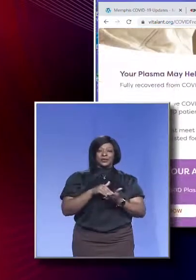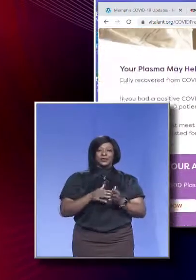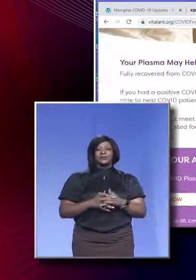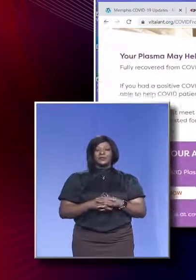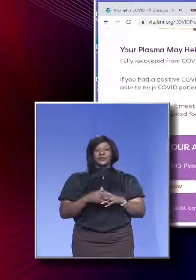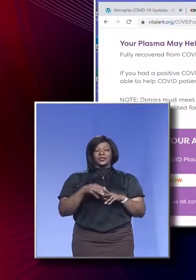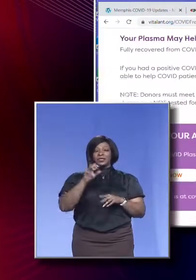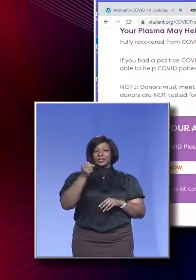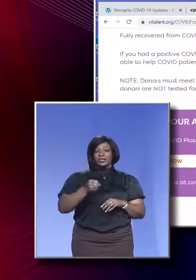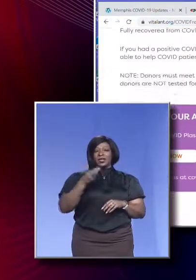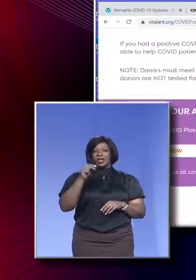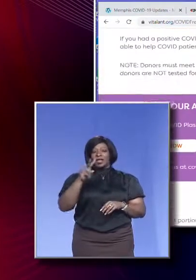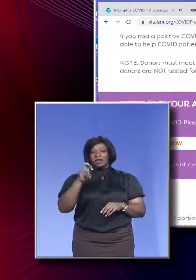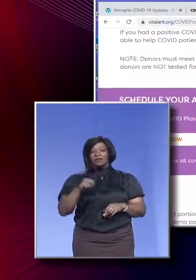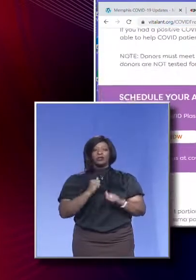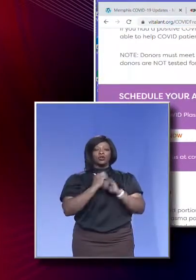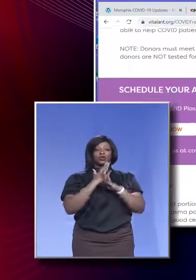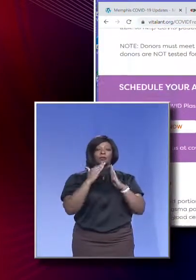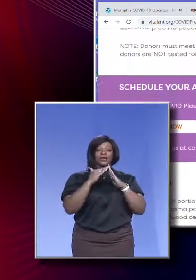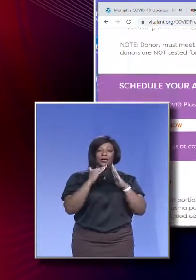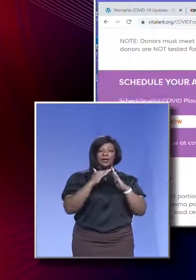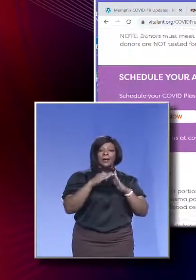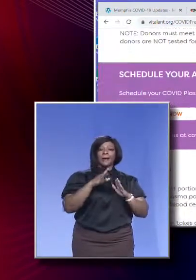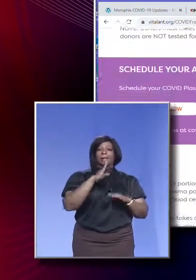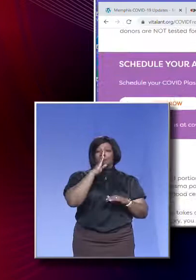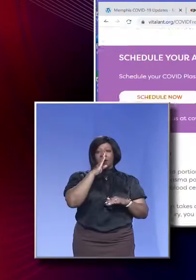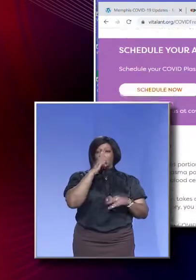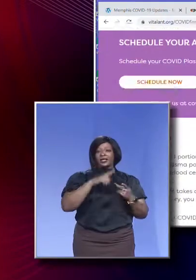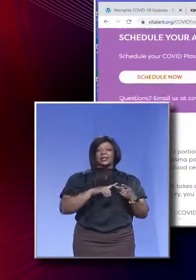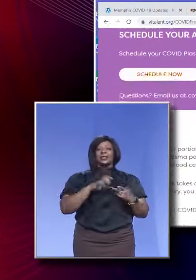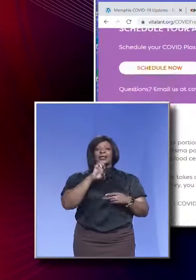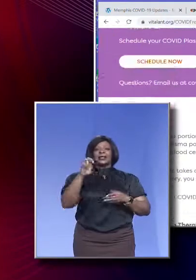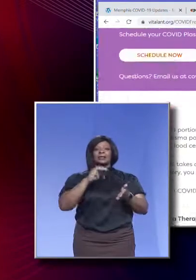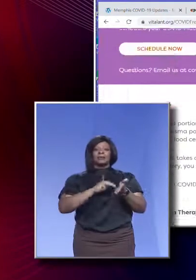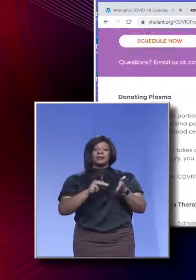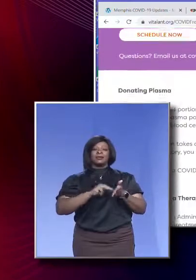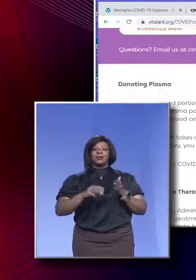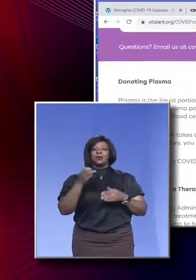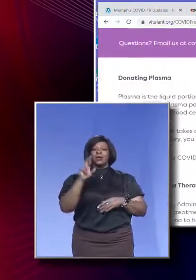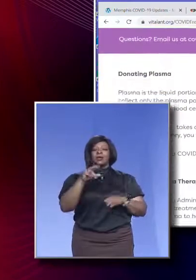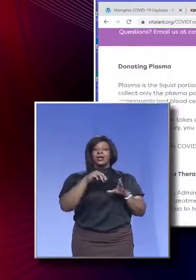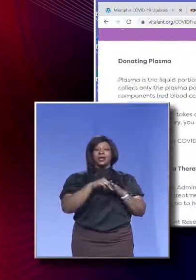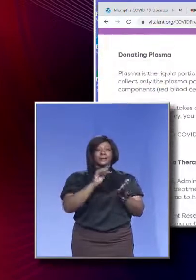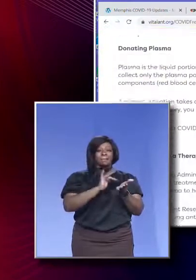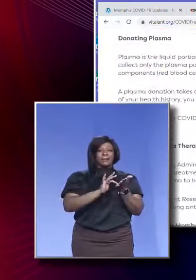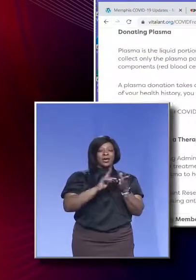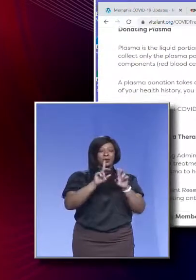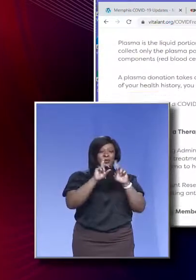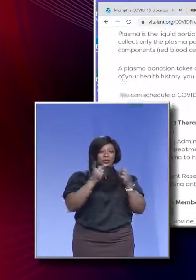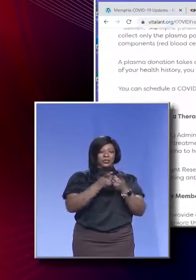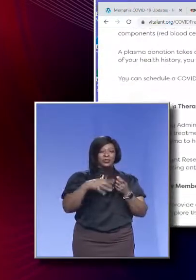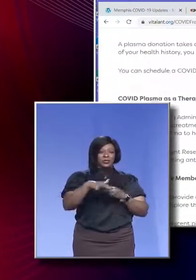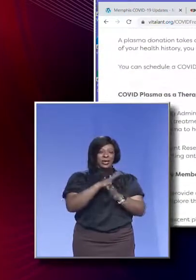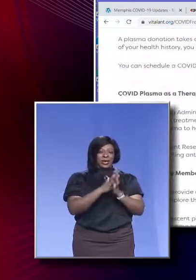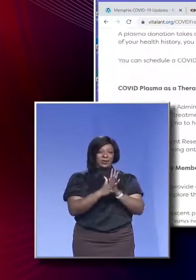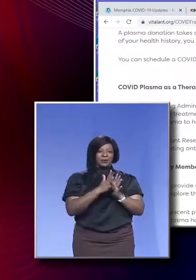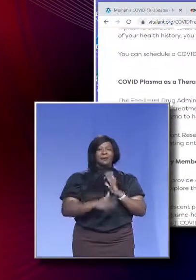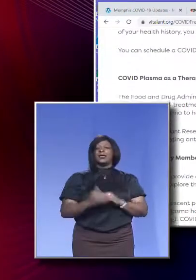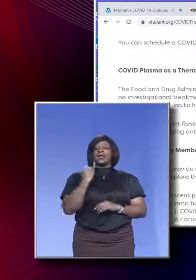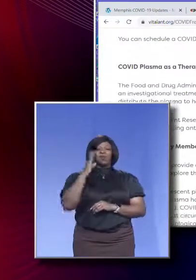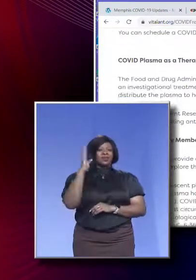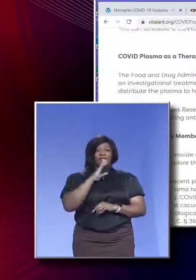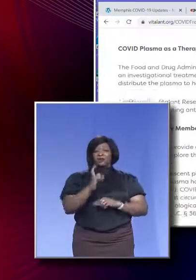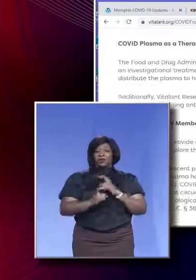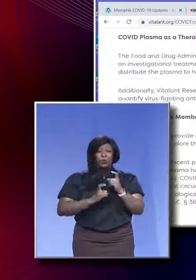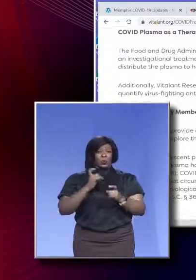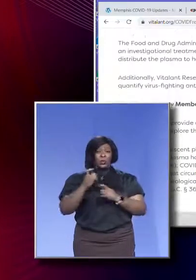in South Haven, Germantown, Bartlett, East Memphis, or in the medical district. If you've never